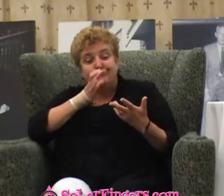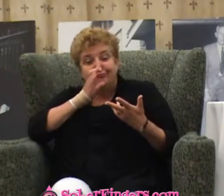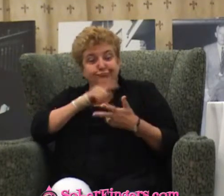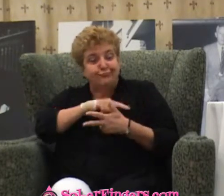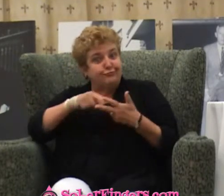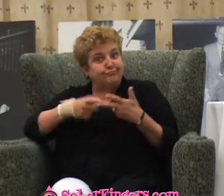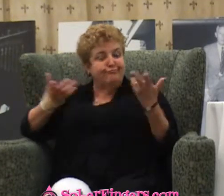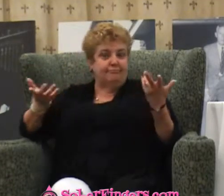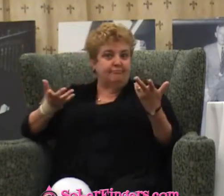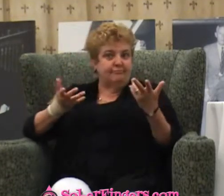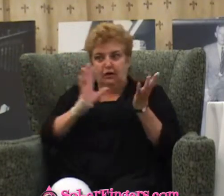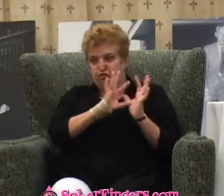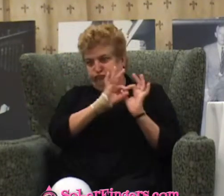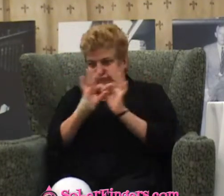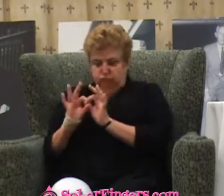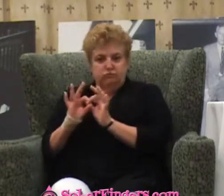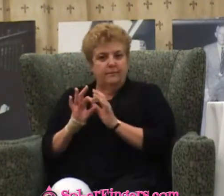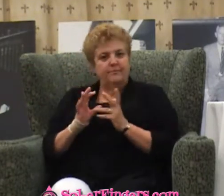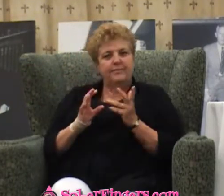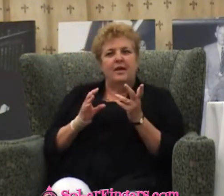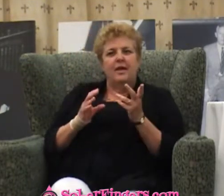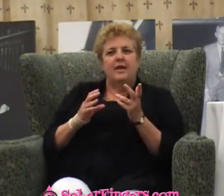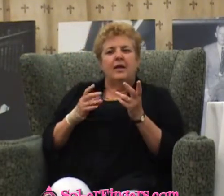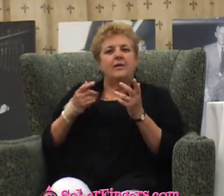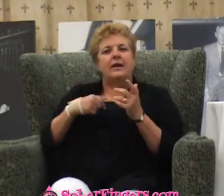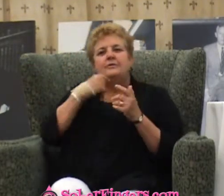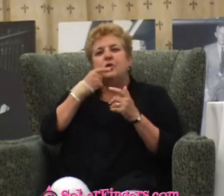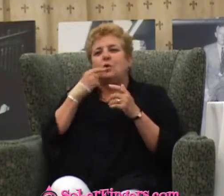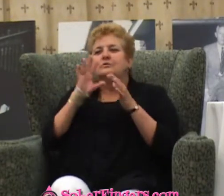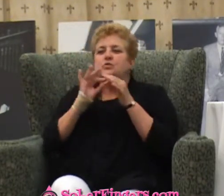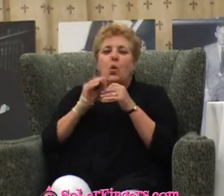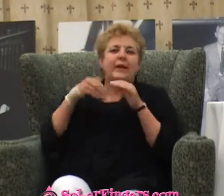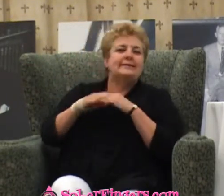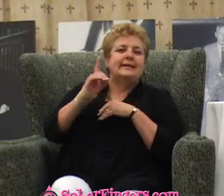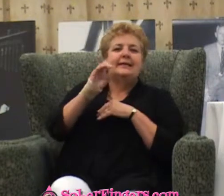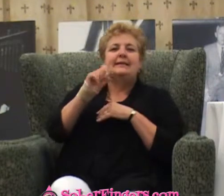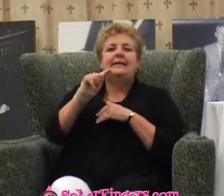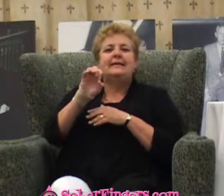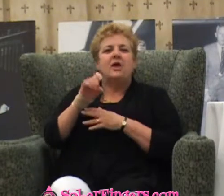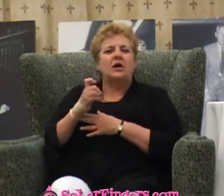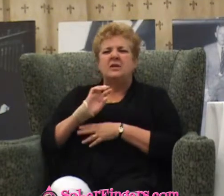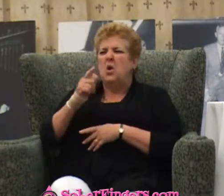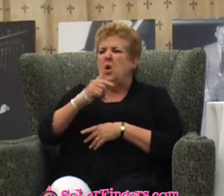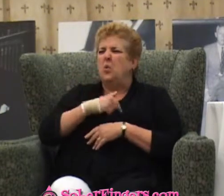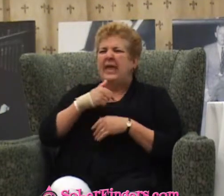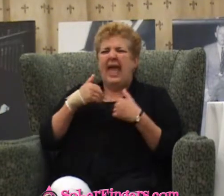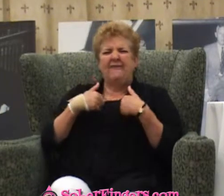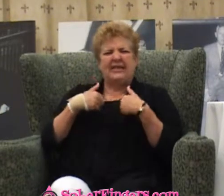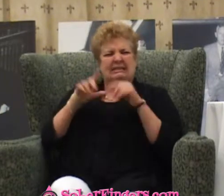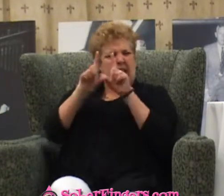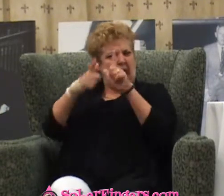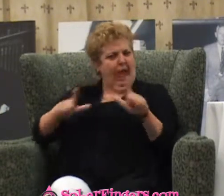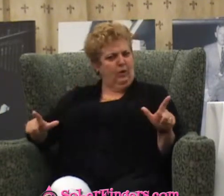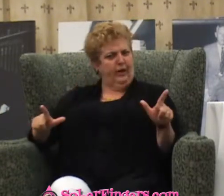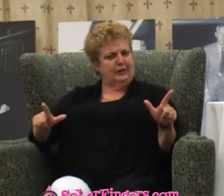You know, but I do a lot of service in detox centers, and, you know, there's this language that you hear. It's, a second language. It's